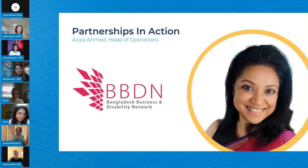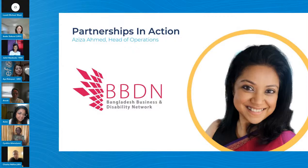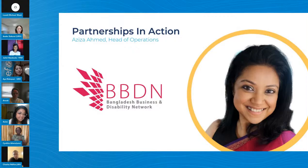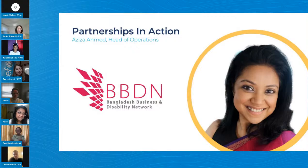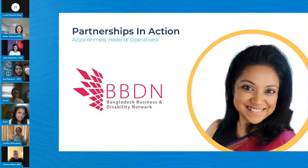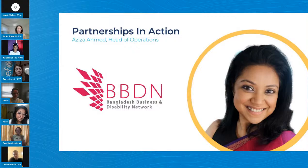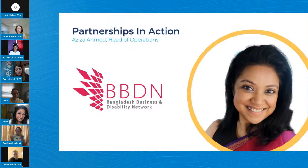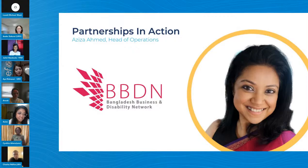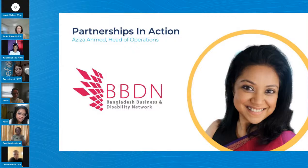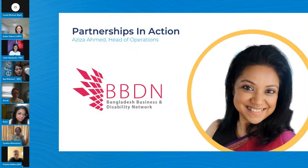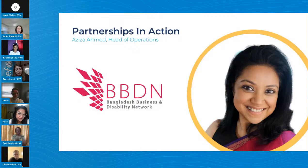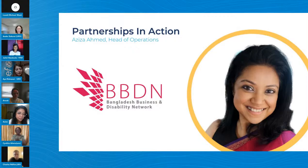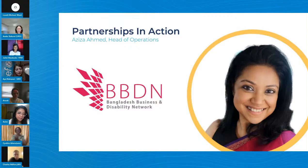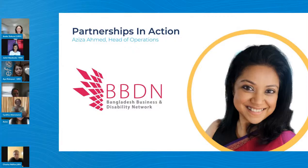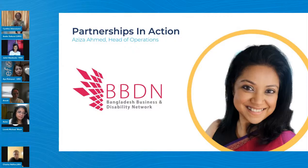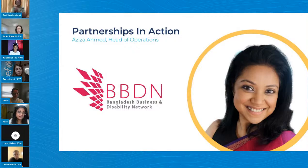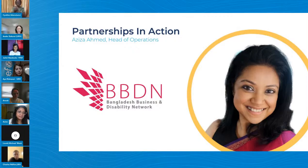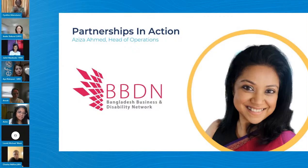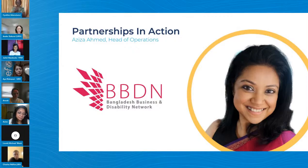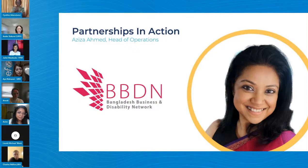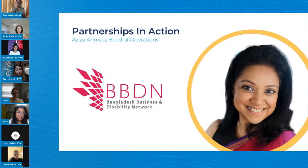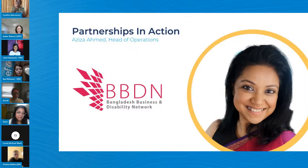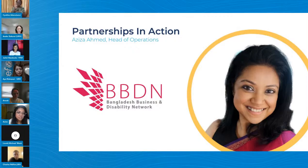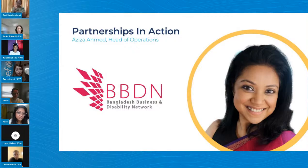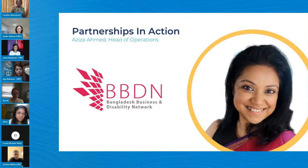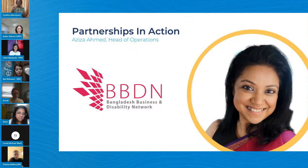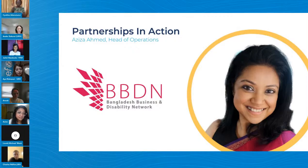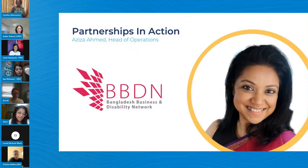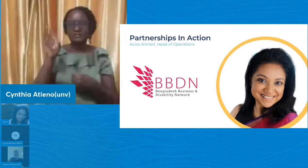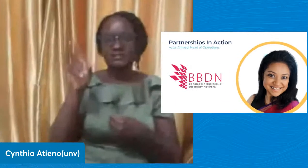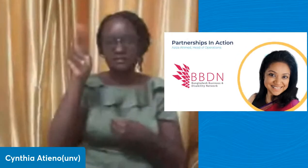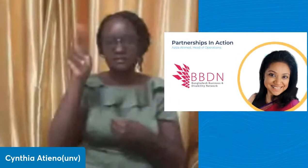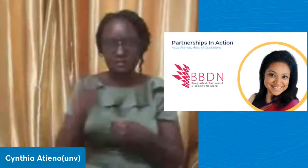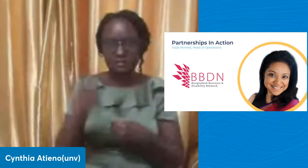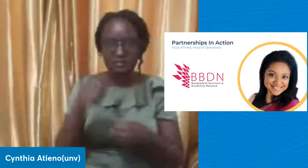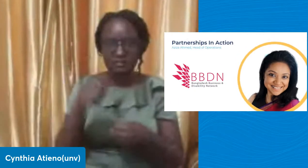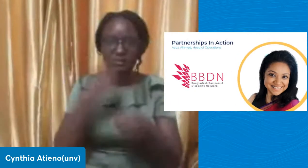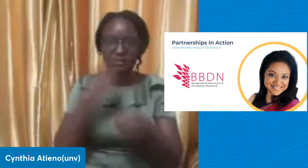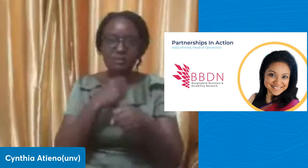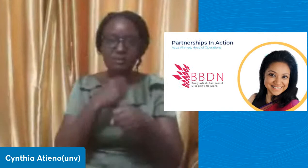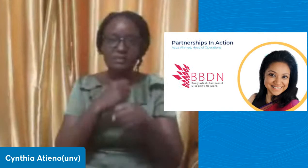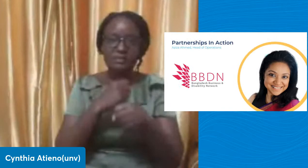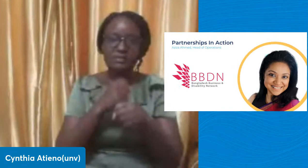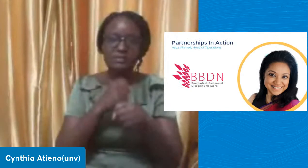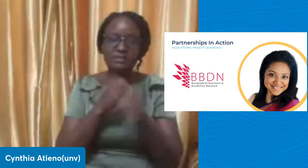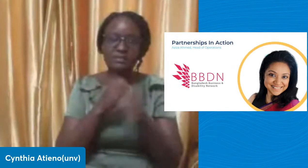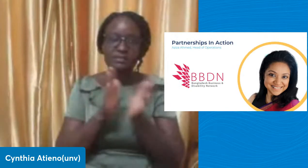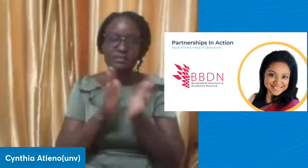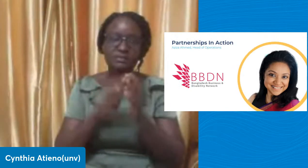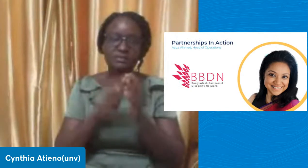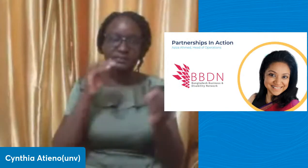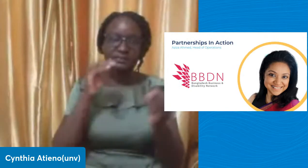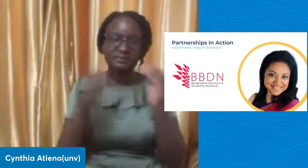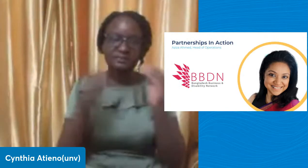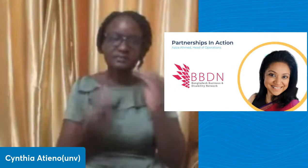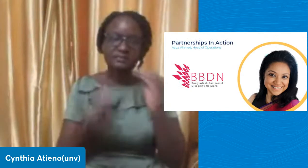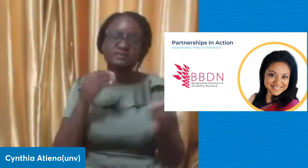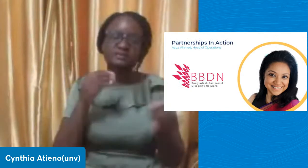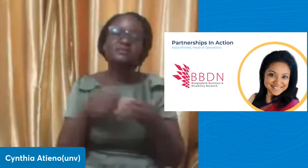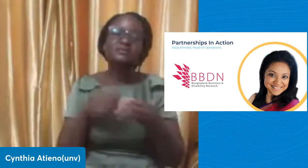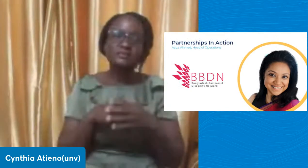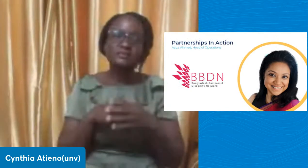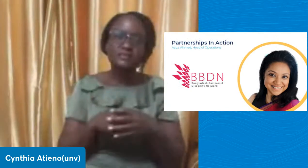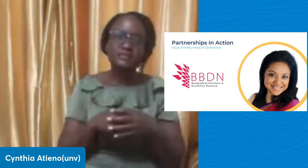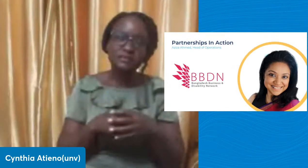BBDN works as a linkage between the supply end, which is the candidate side, persons with disabilities, and